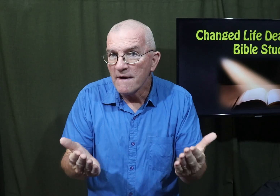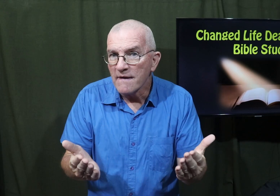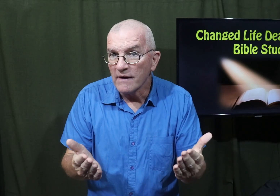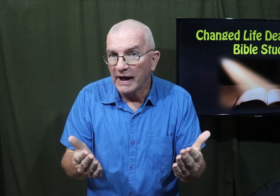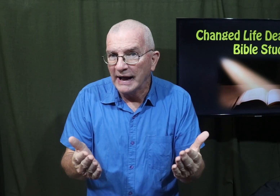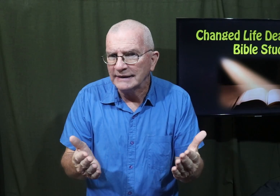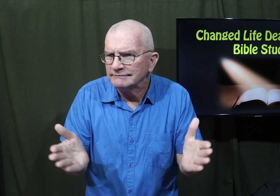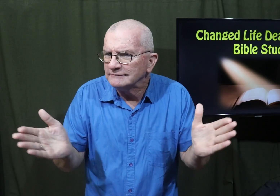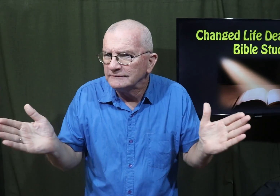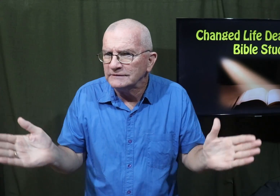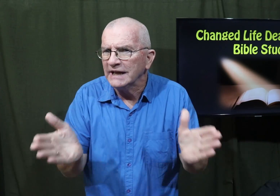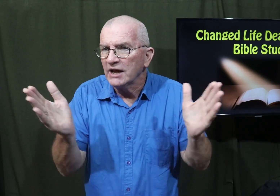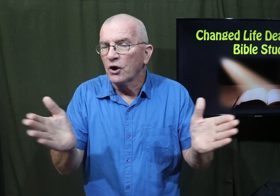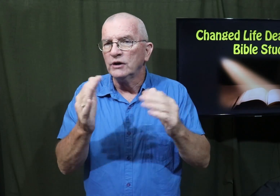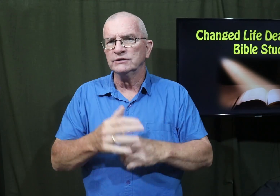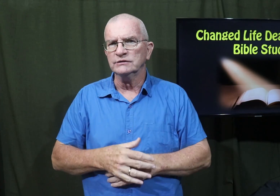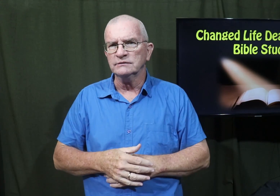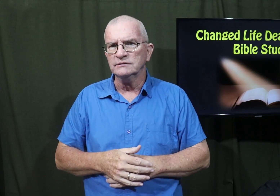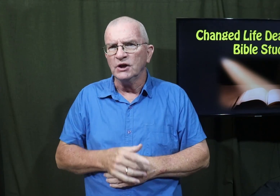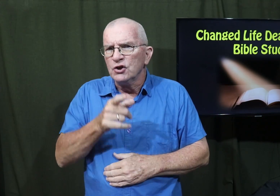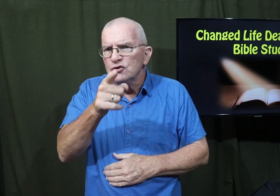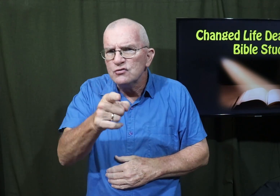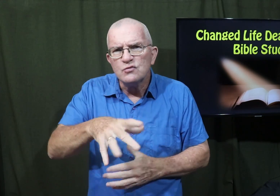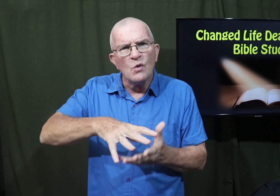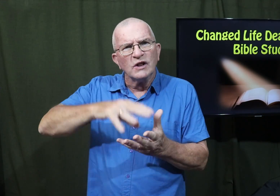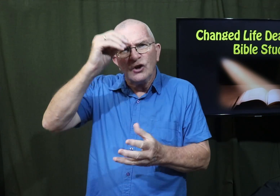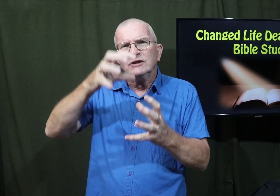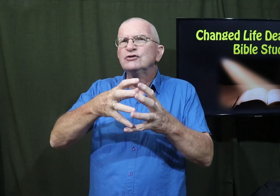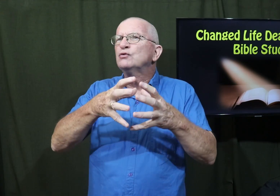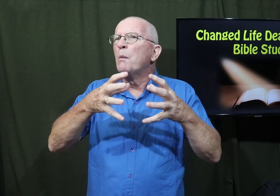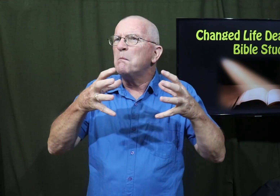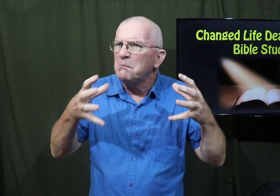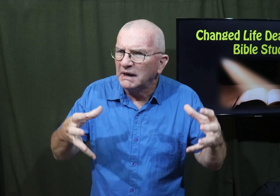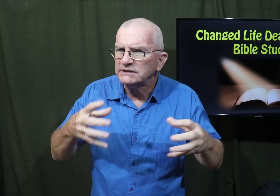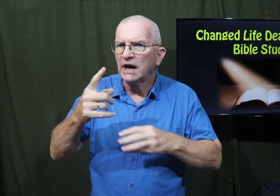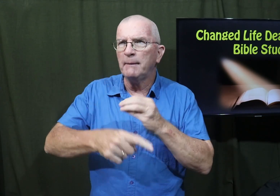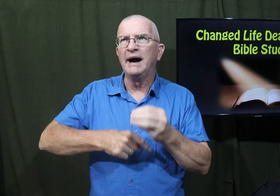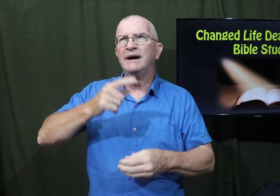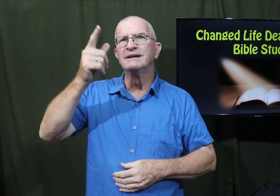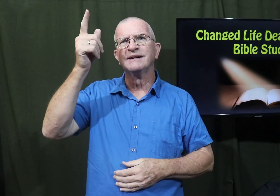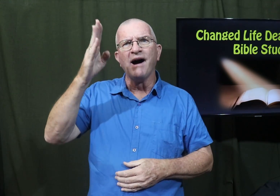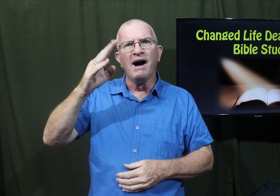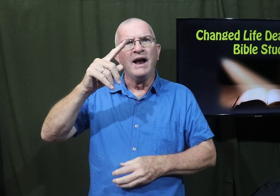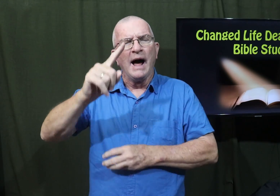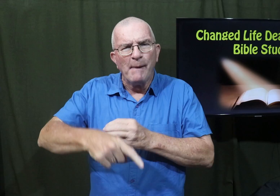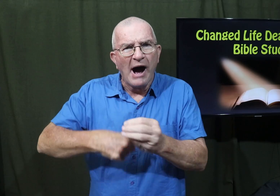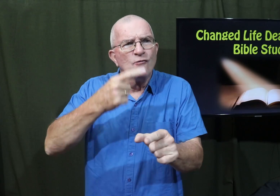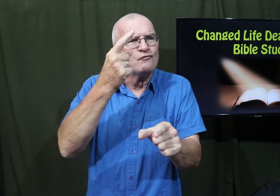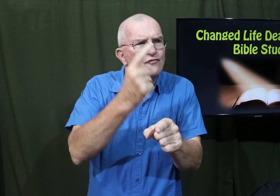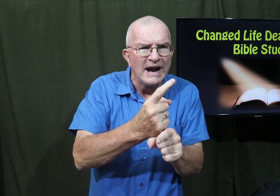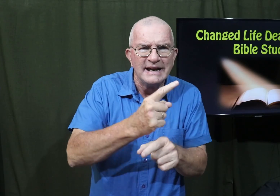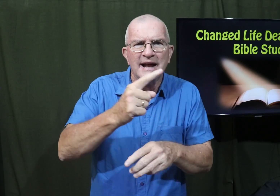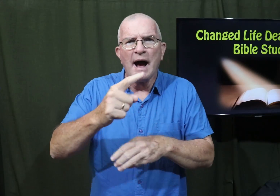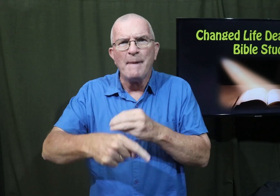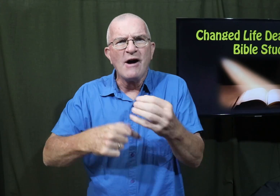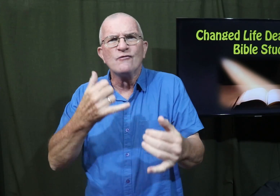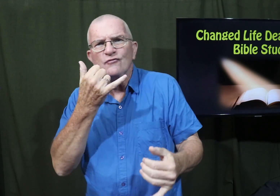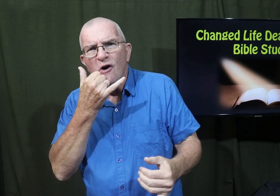keep reading your Bible really encourage you to do that you will learn so much about God and about right